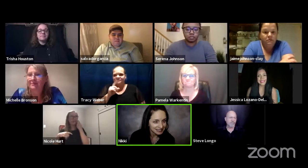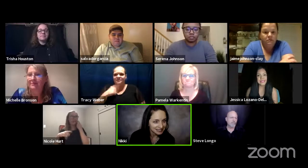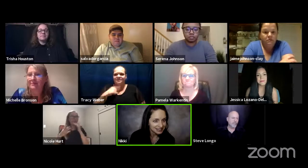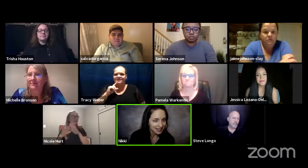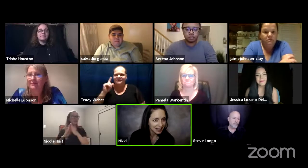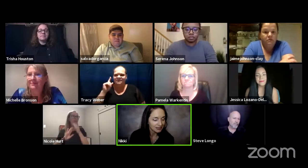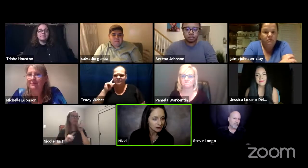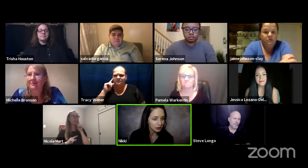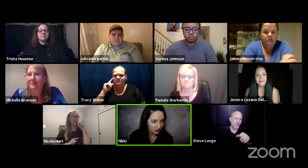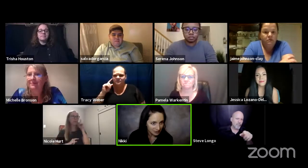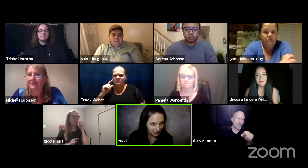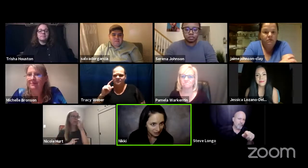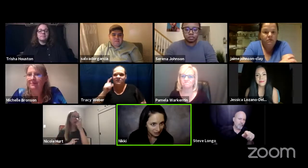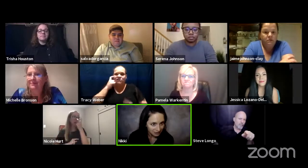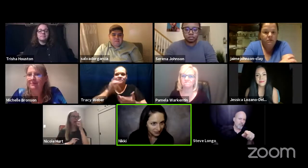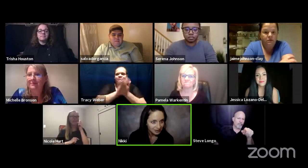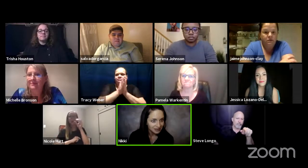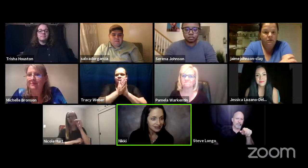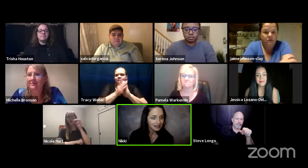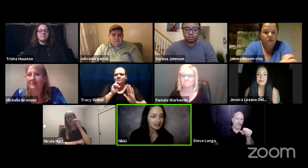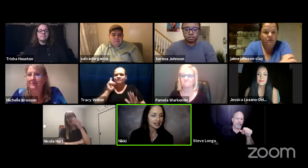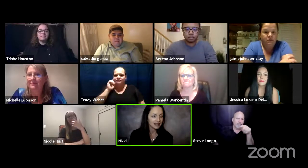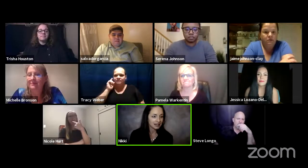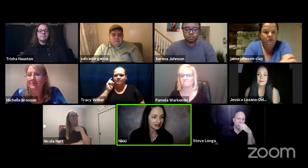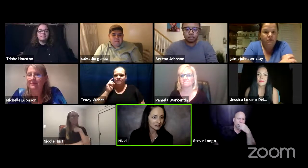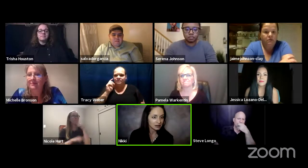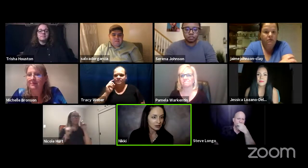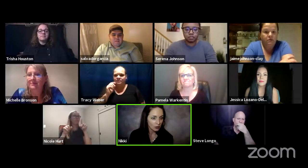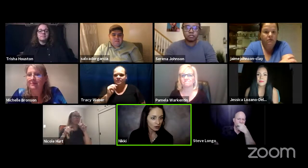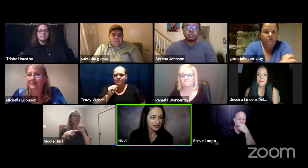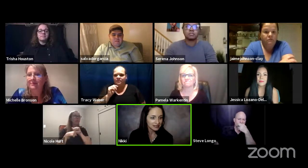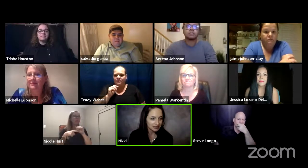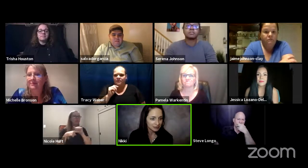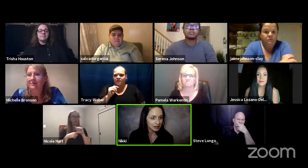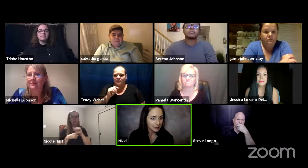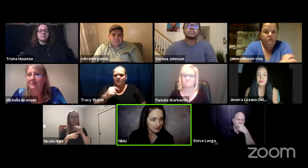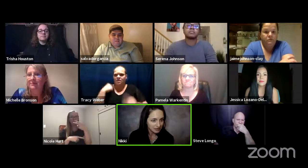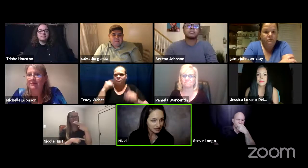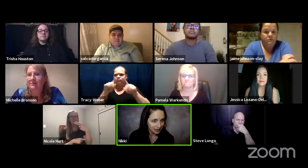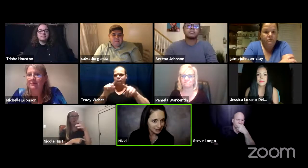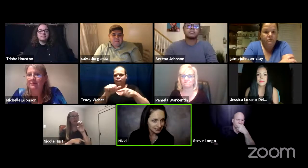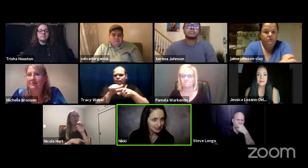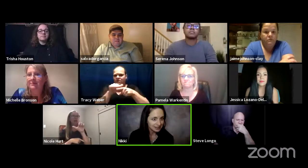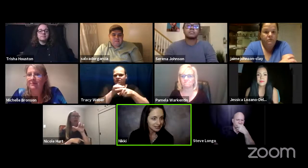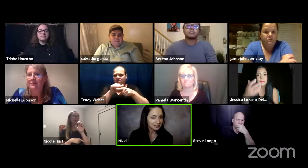and I've grown up deaf and more recently become deafblind.